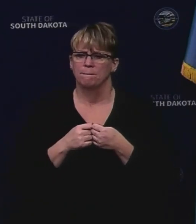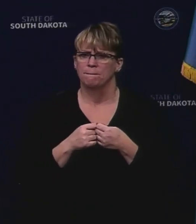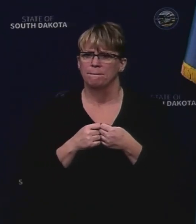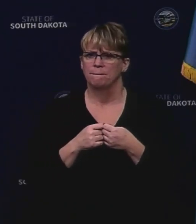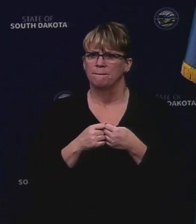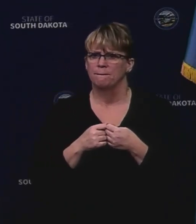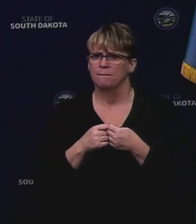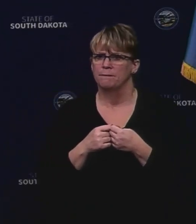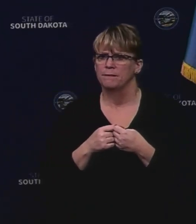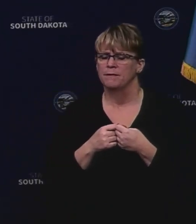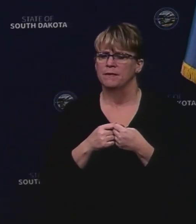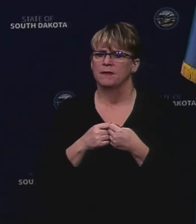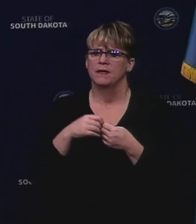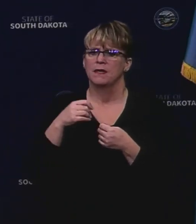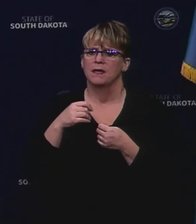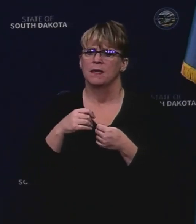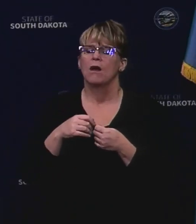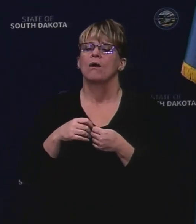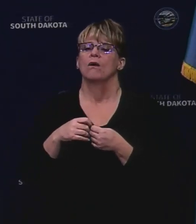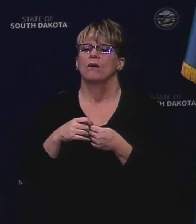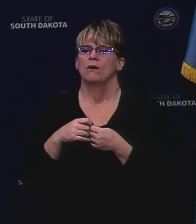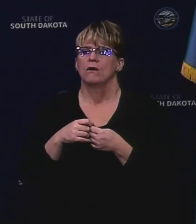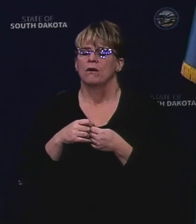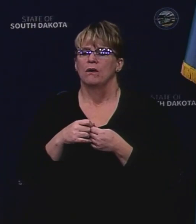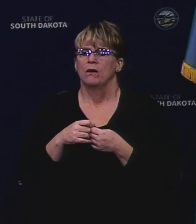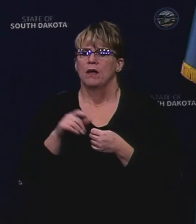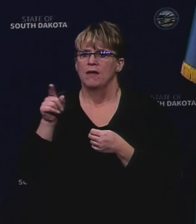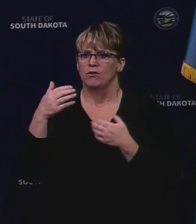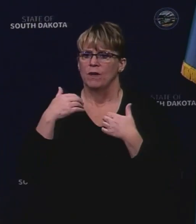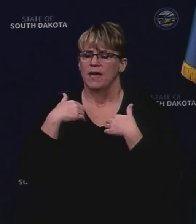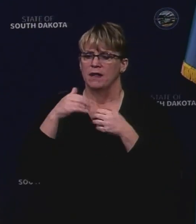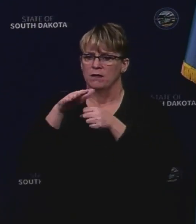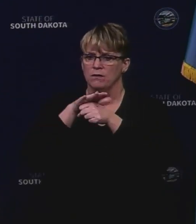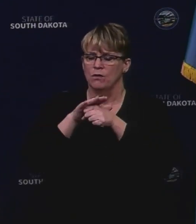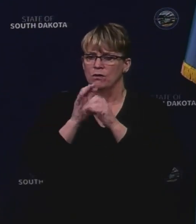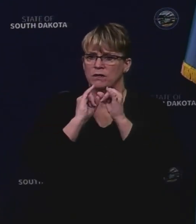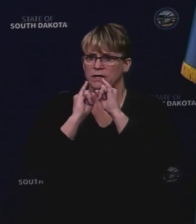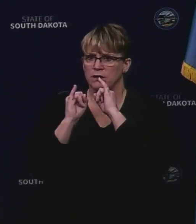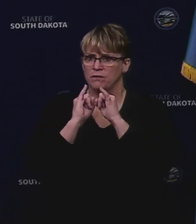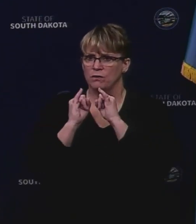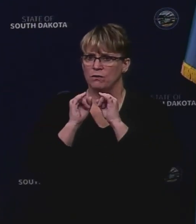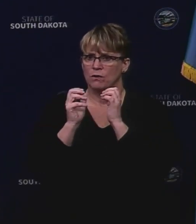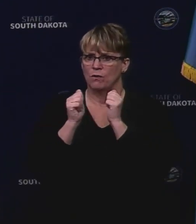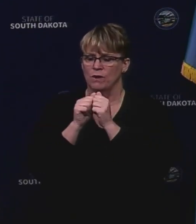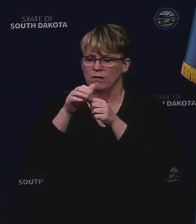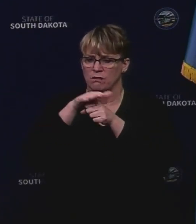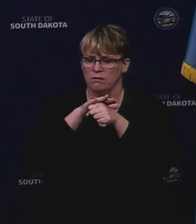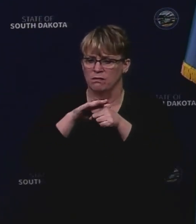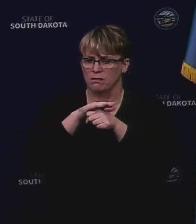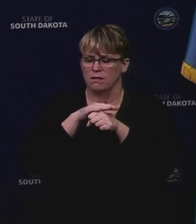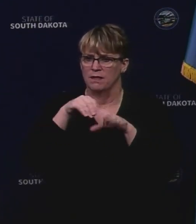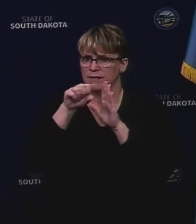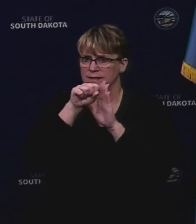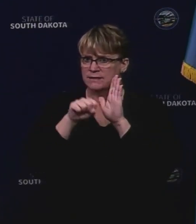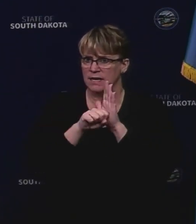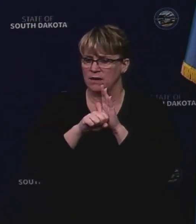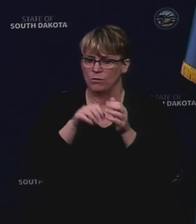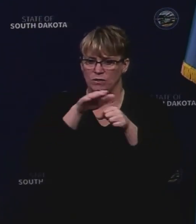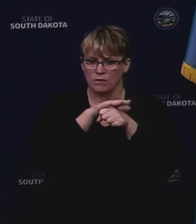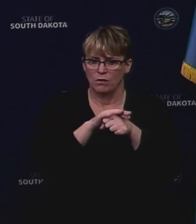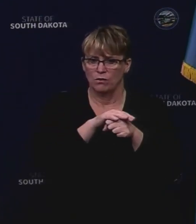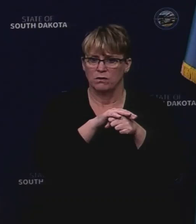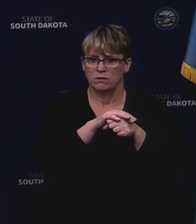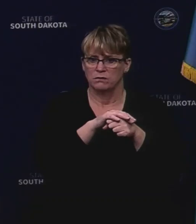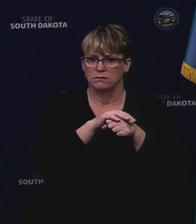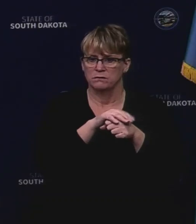If you were to do a local, have you done any local interviews with television stations across the state, and would the local station